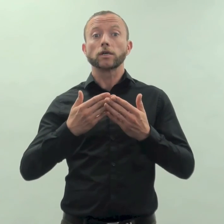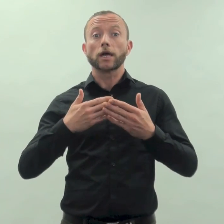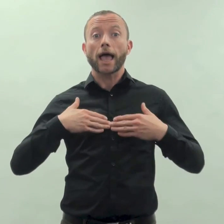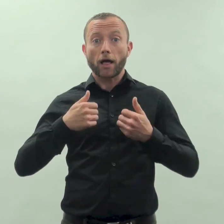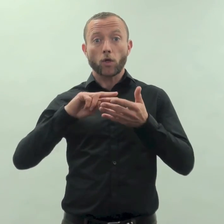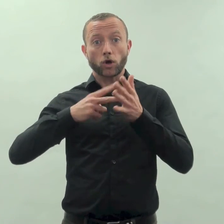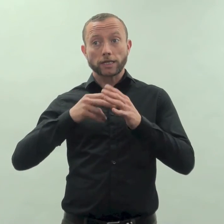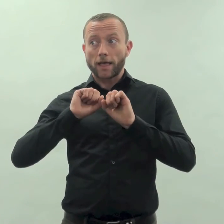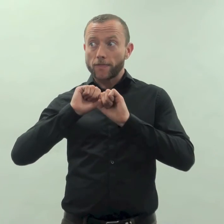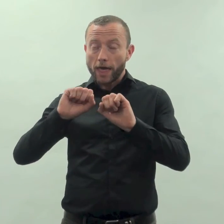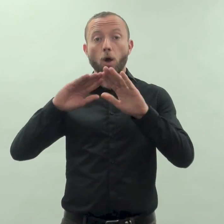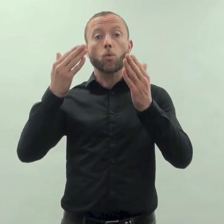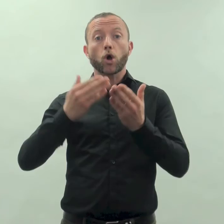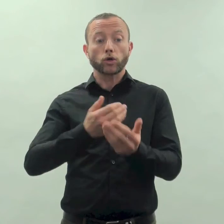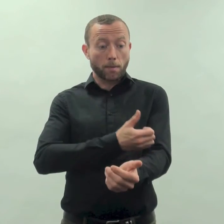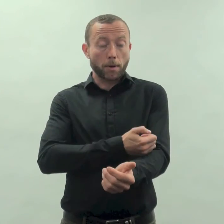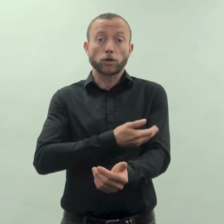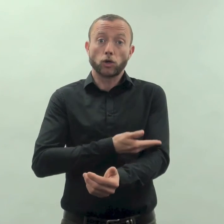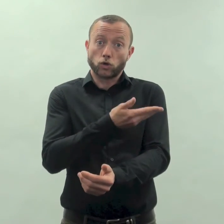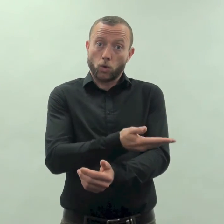Health Organisation's World Blood Donor Day.